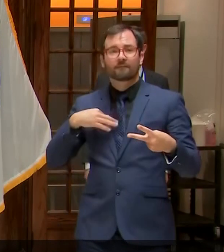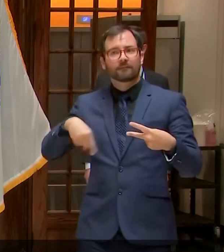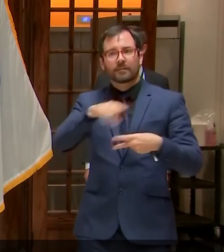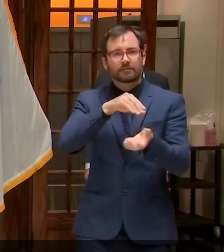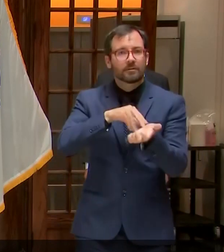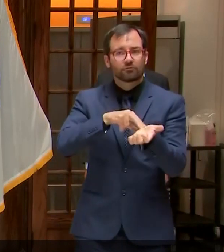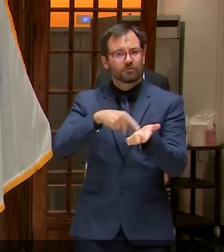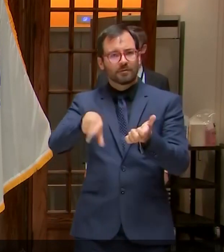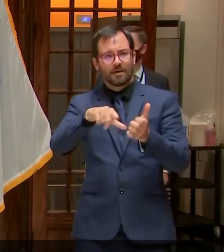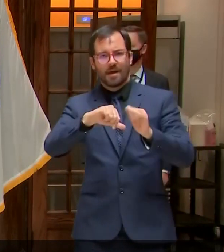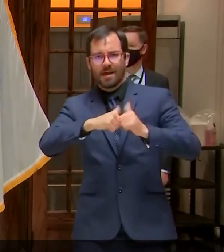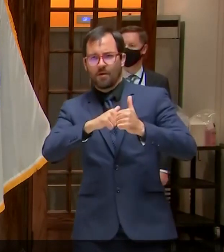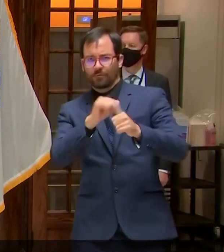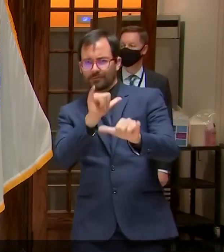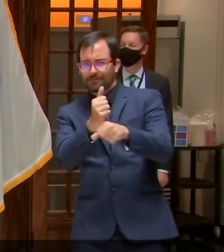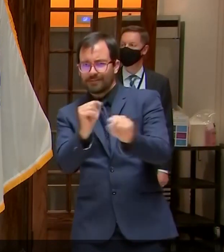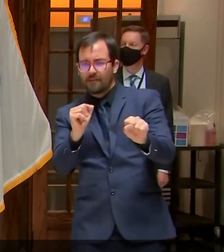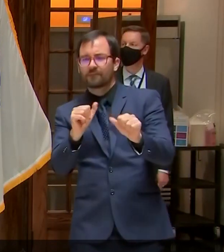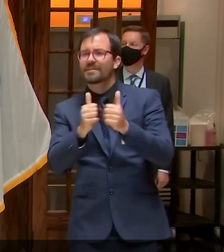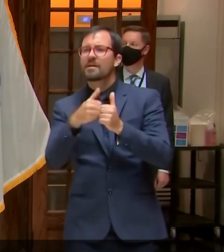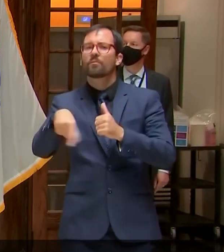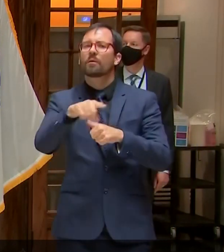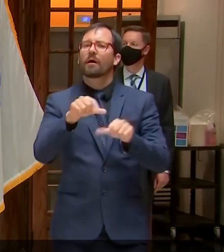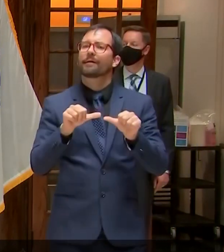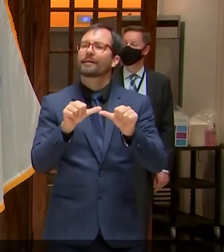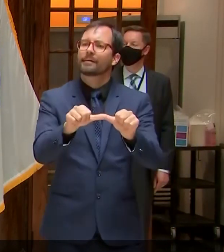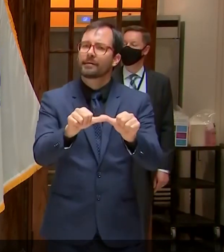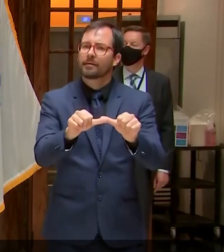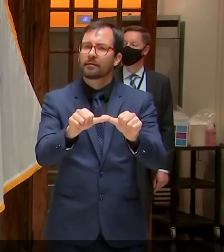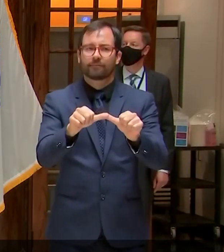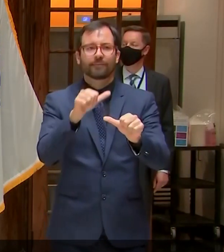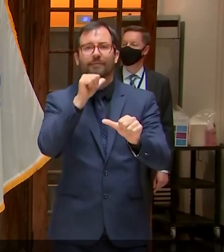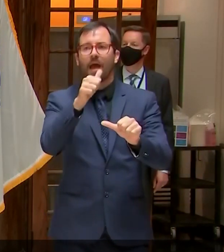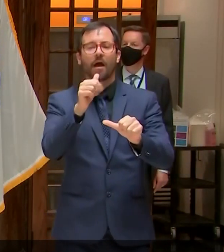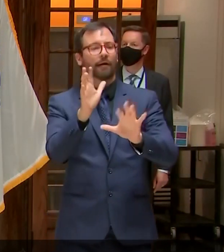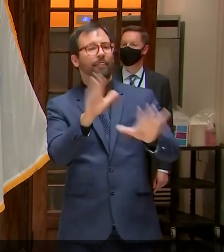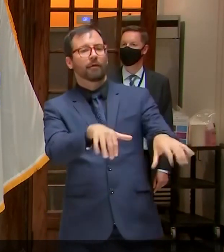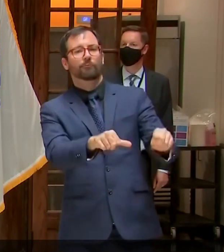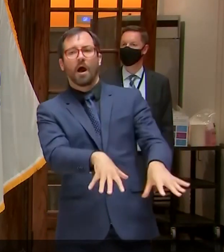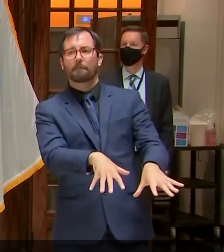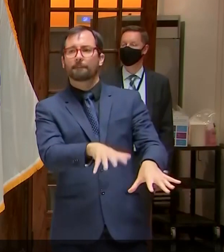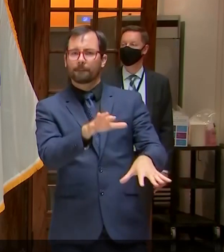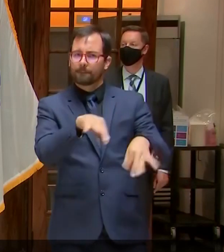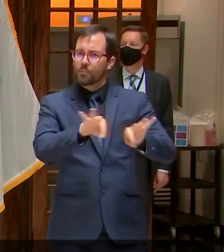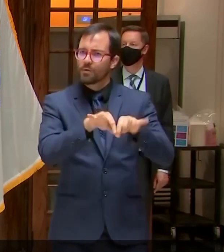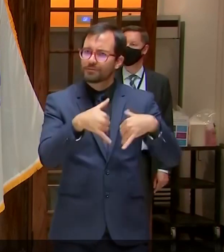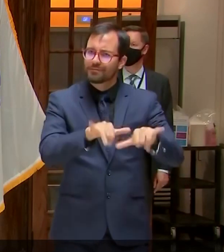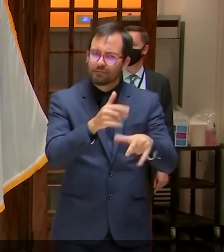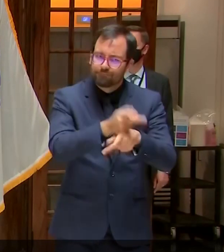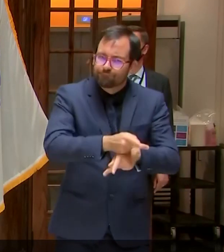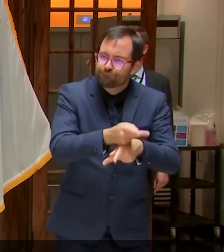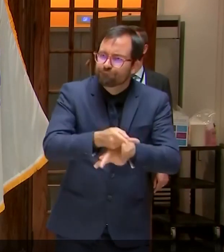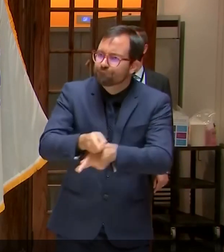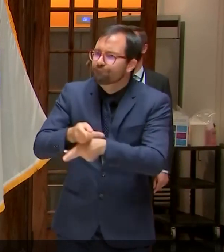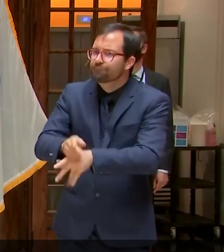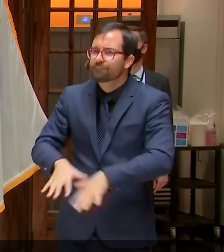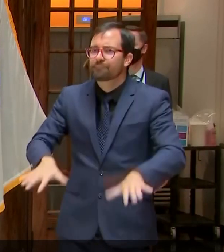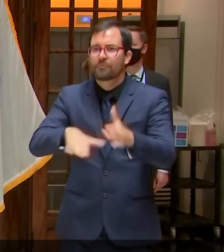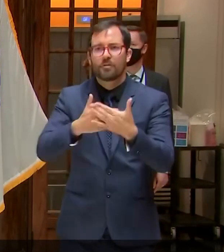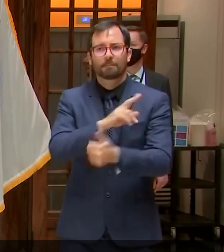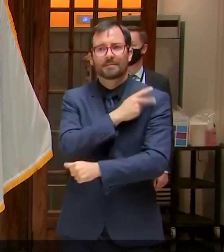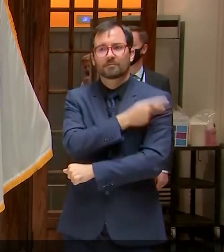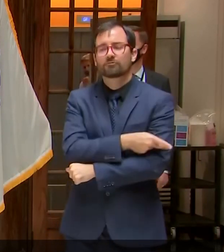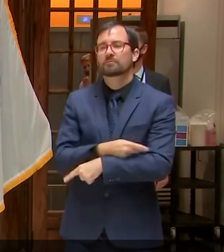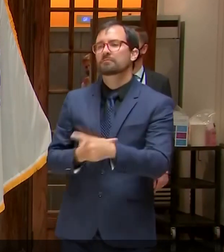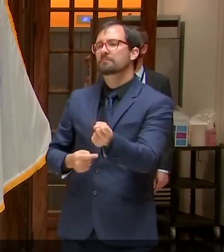department weren't disrupted. And I think for the most part, we're going to be able to do that. The next issue will be what to do with the physical plan. Is a year in line with what